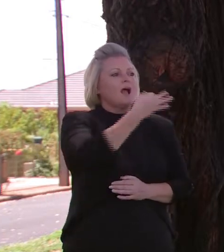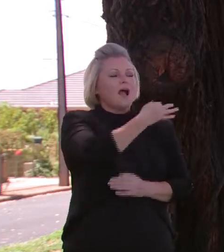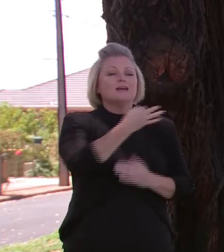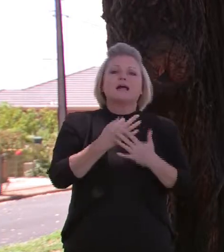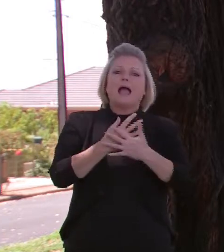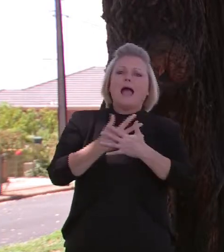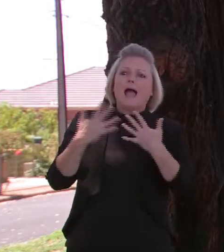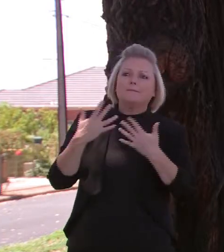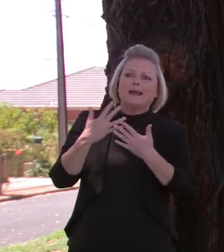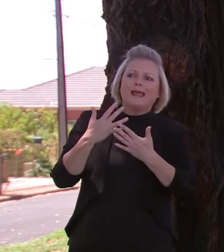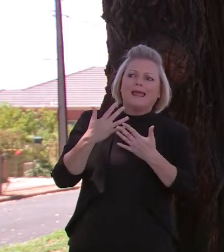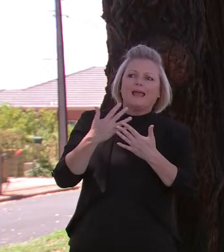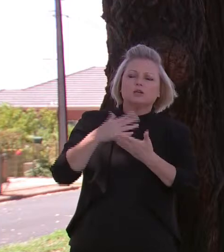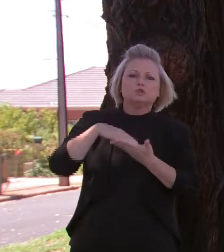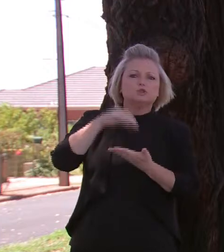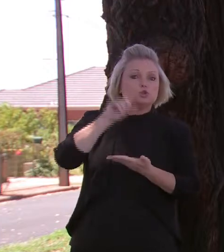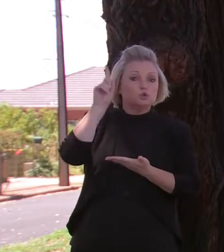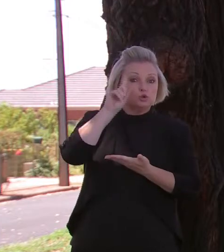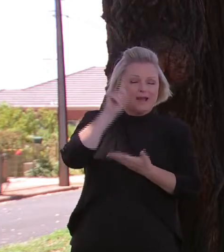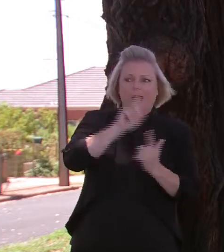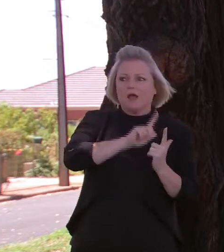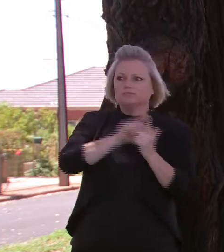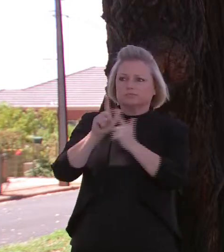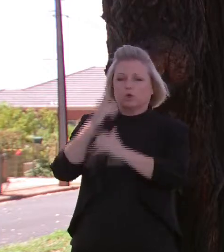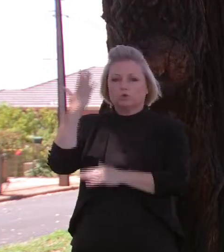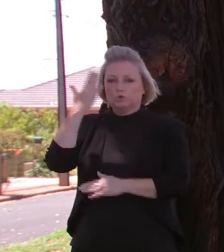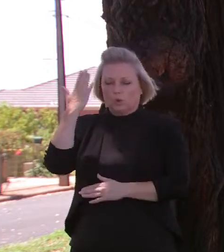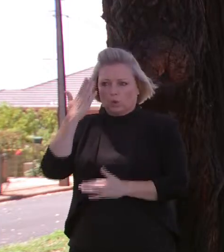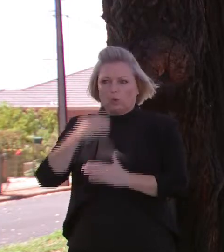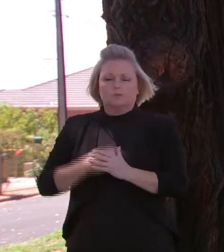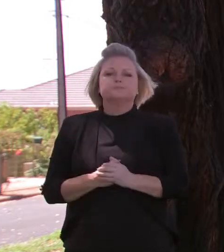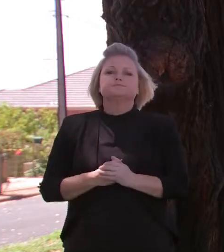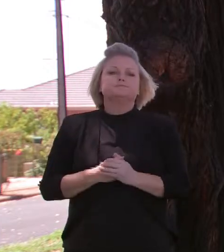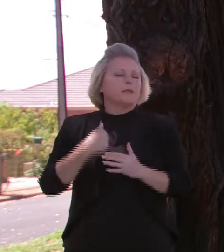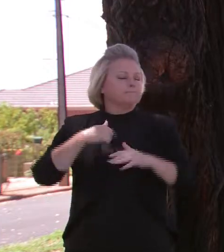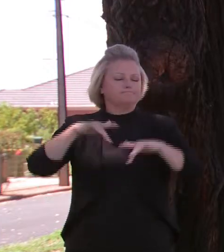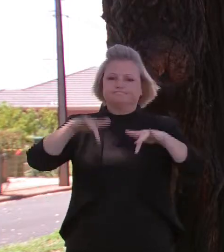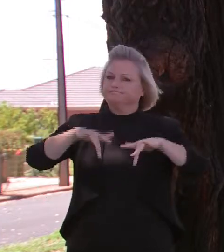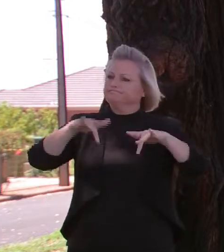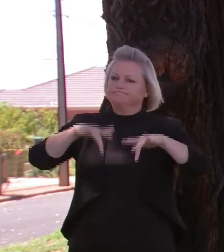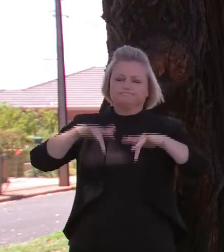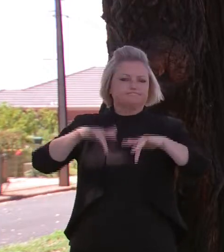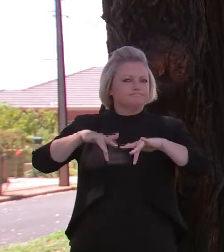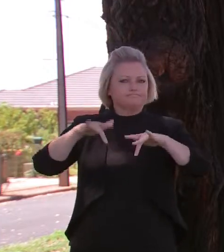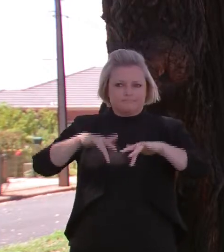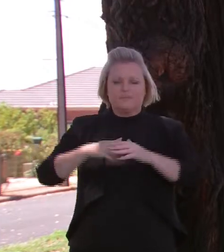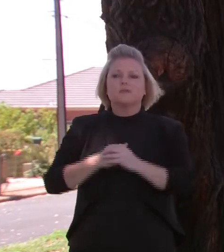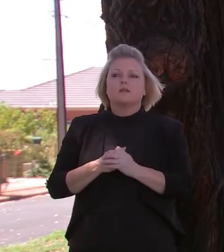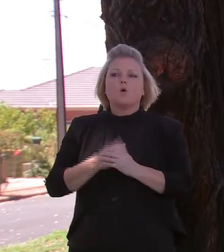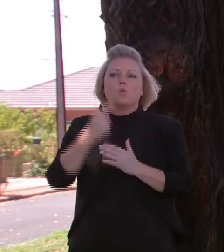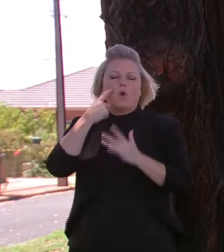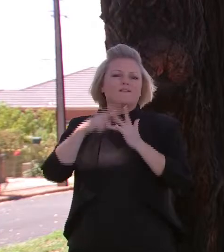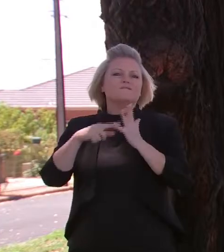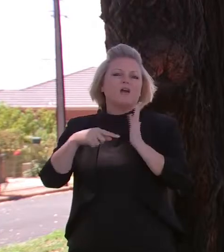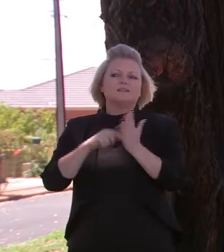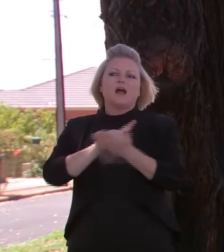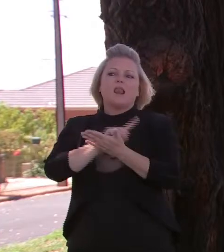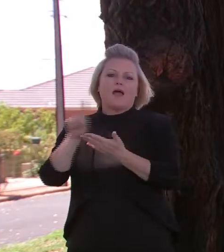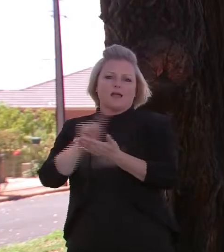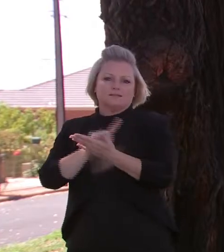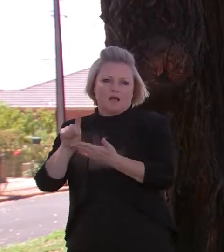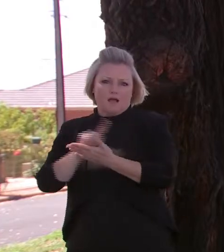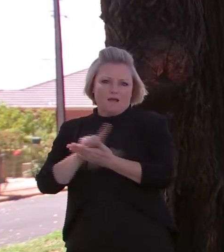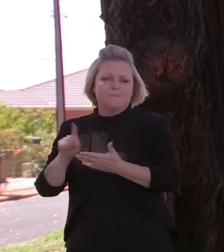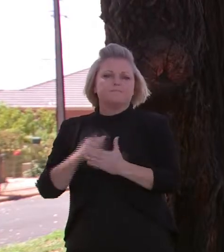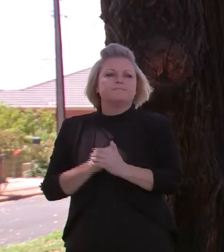today, children of essential workers and such? I don't have any data for you now. We can track some down later on. I saw